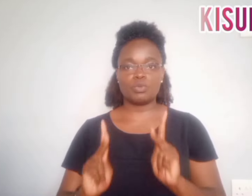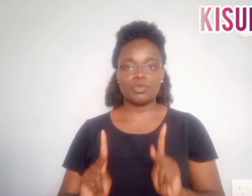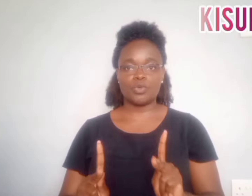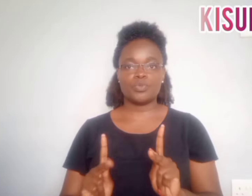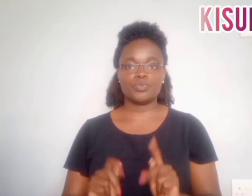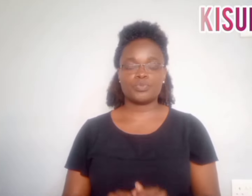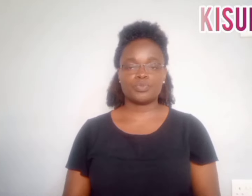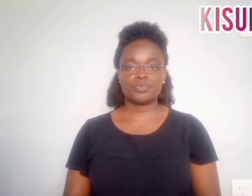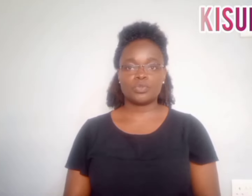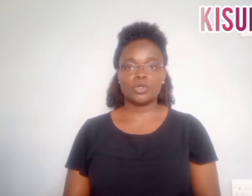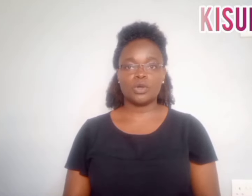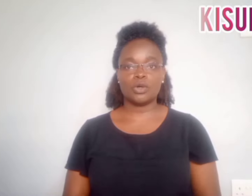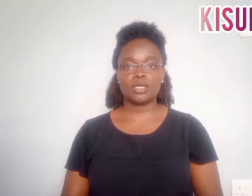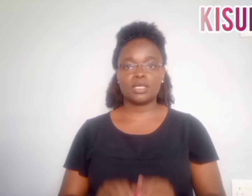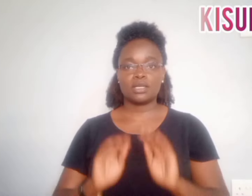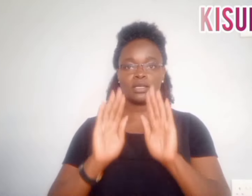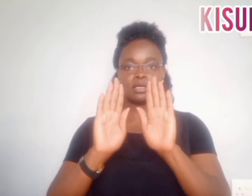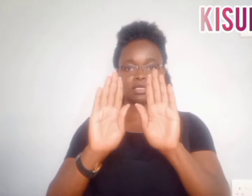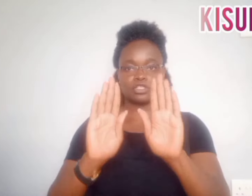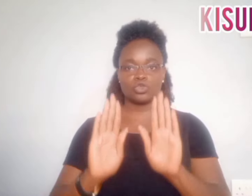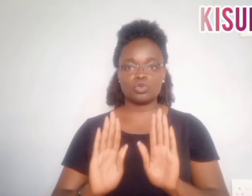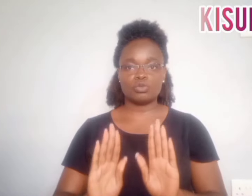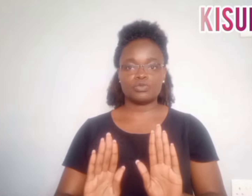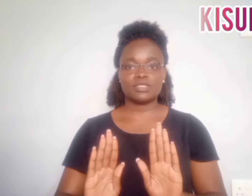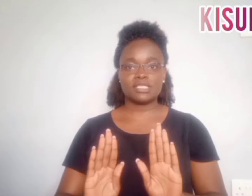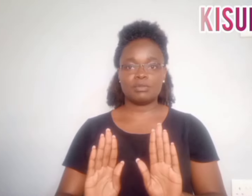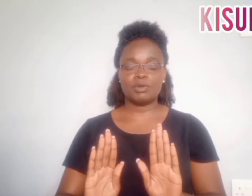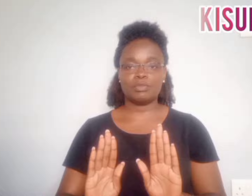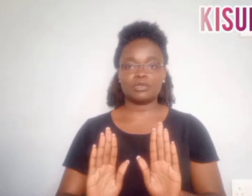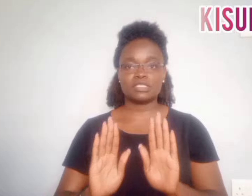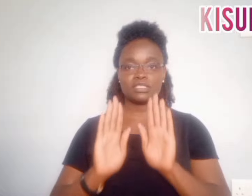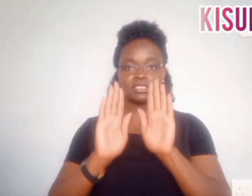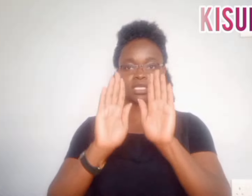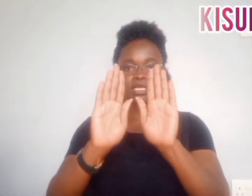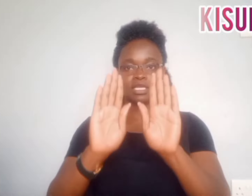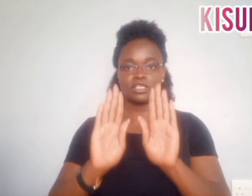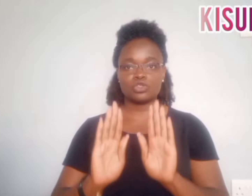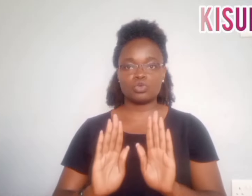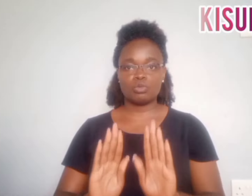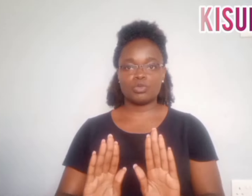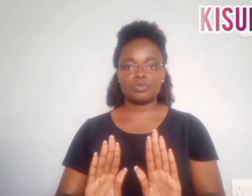Kisumu. Or Kisumu. Same important. Kisumu.